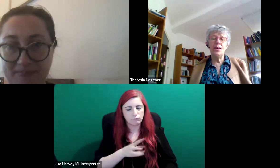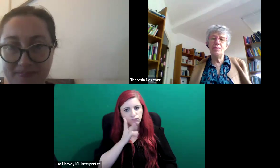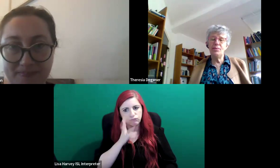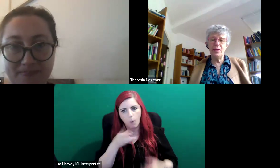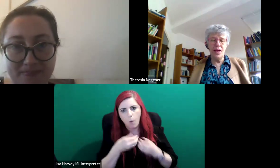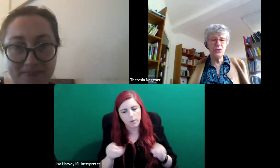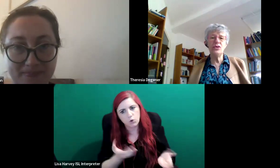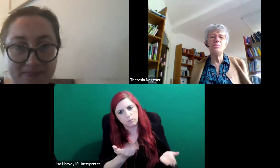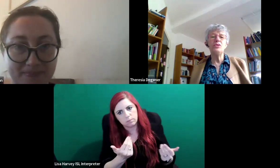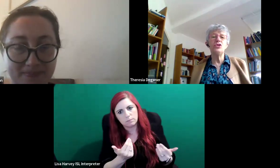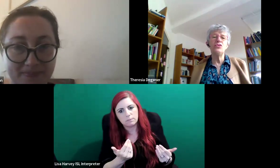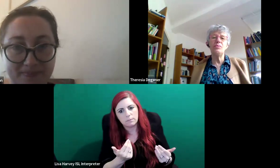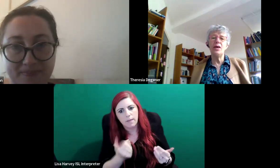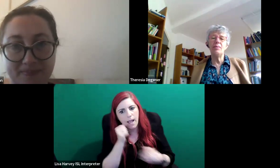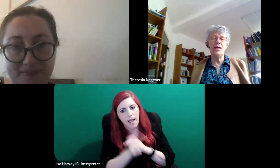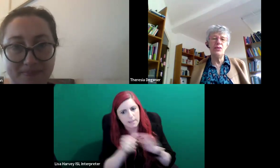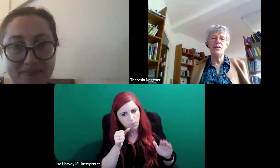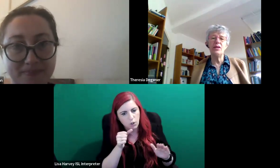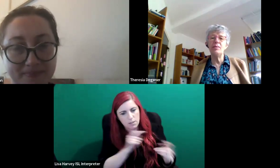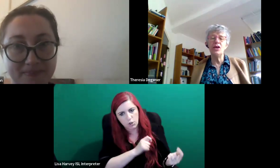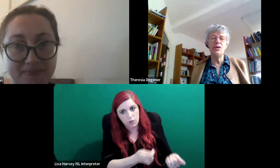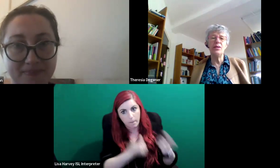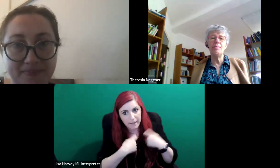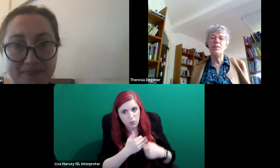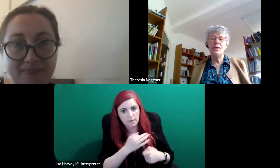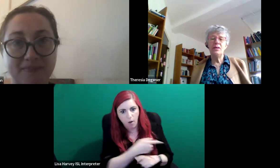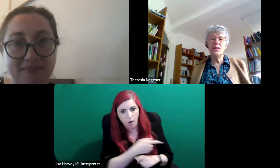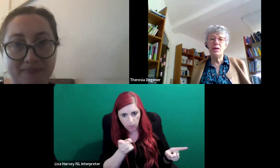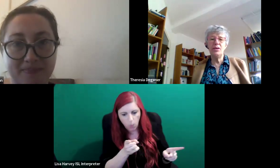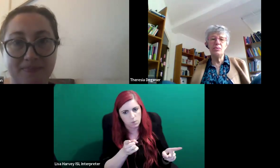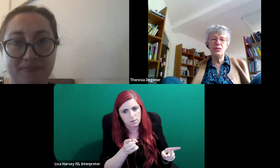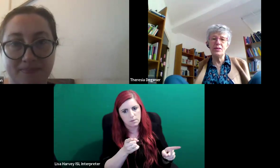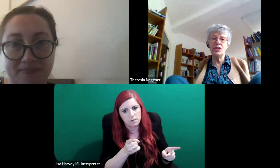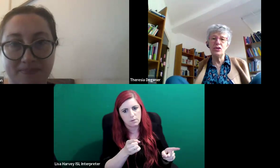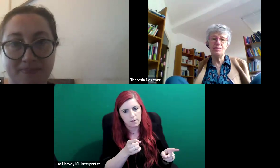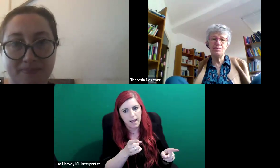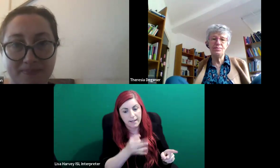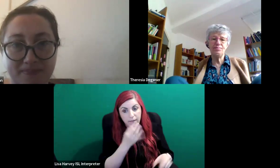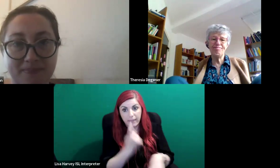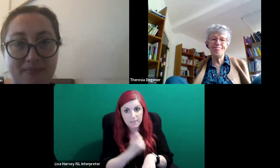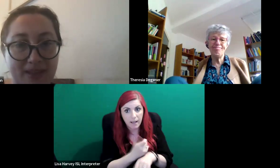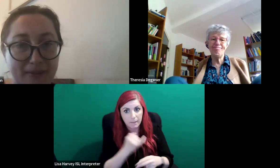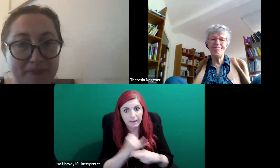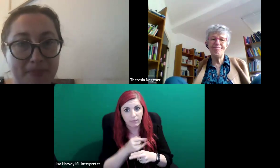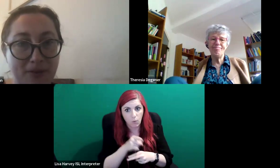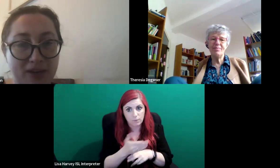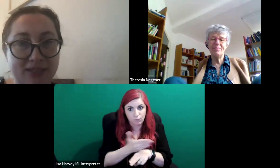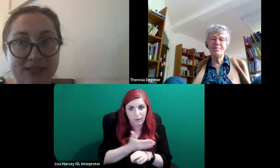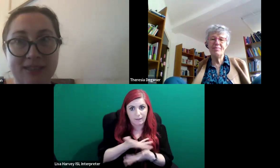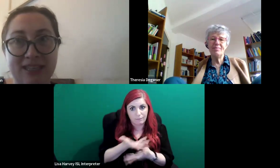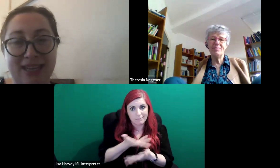to extra submissions from them and hearing them and giving them time in the briefing session.